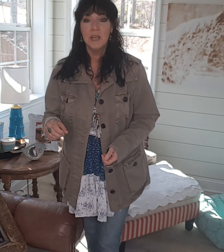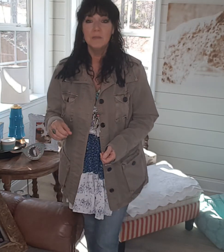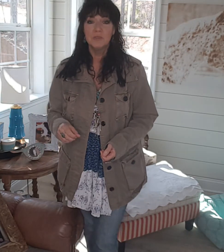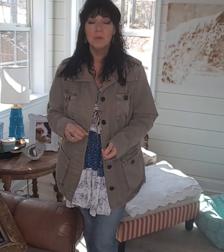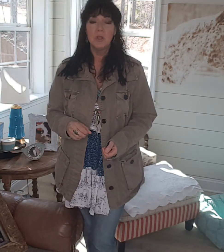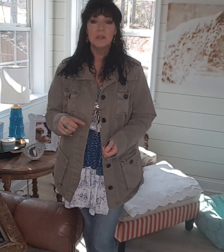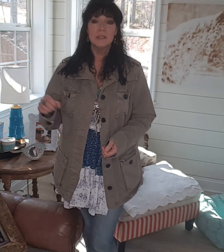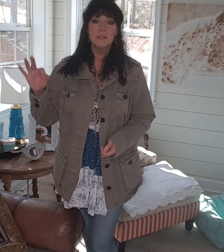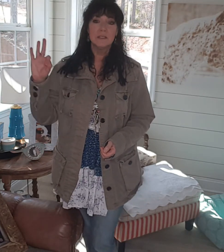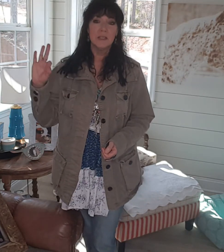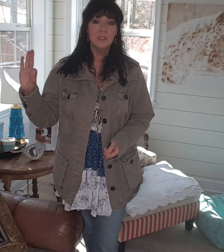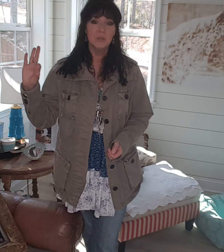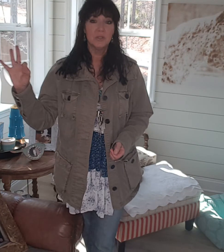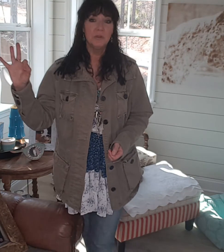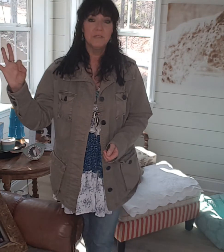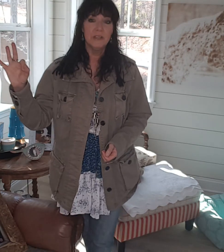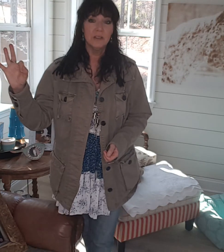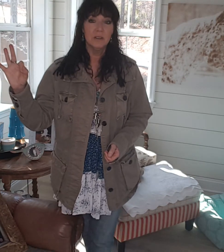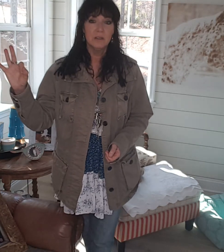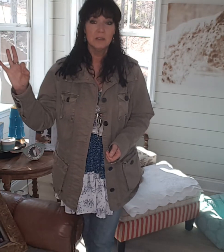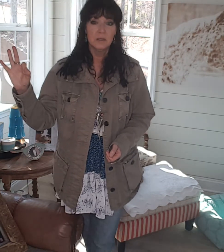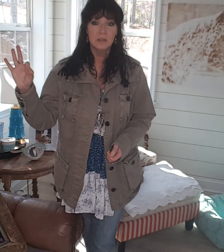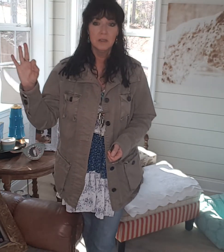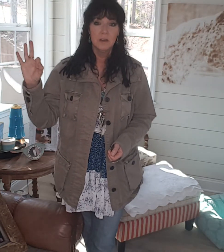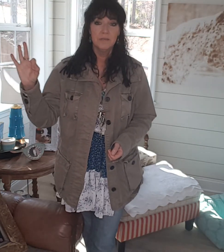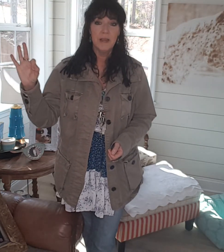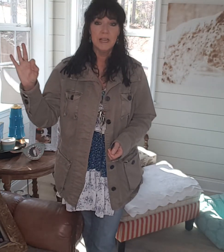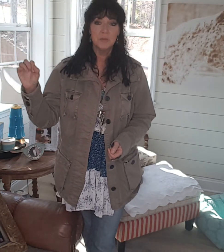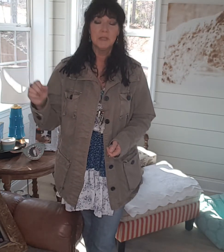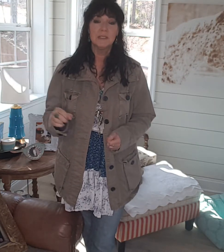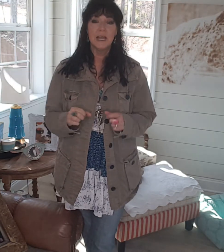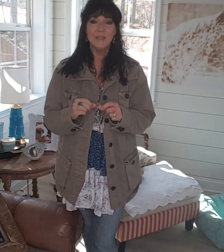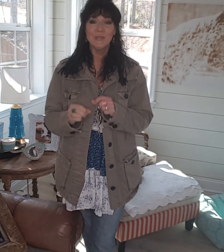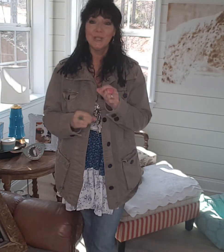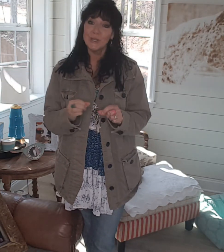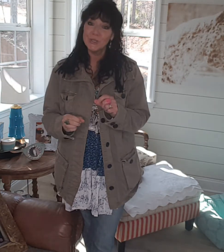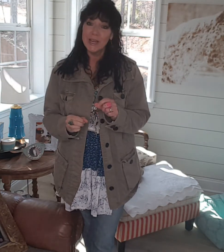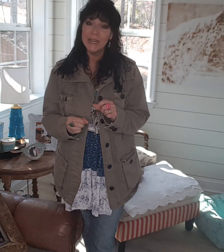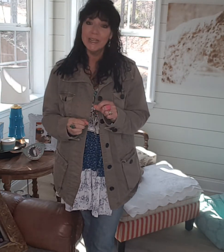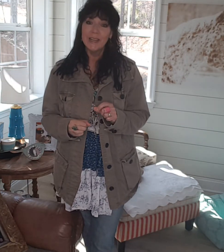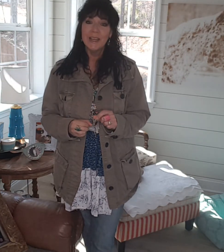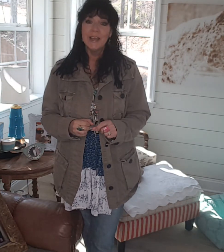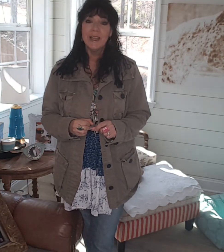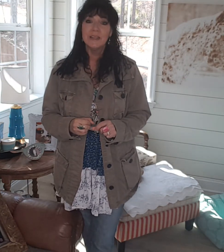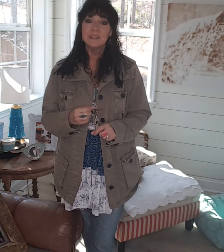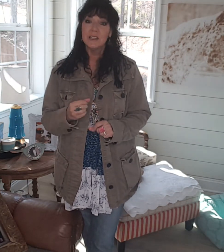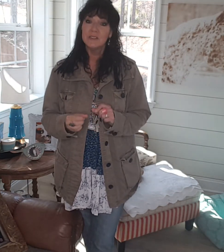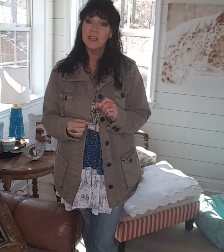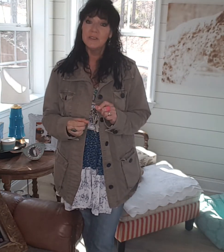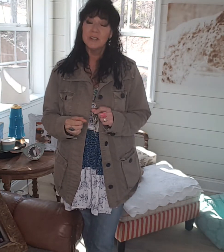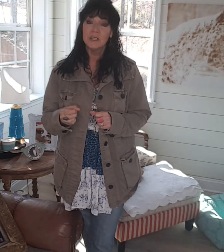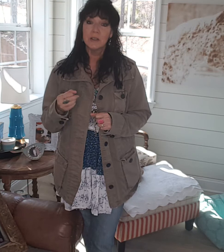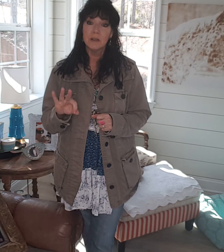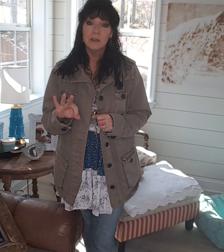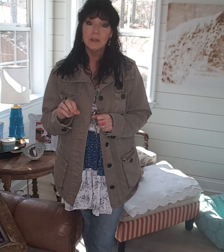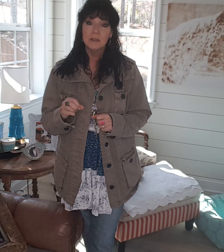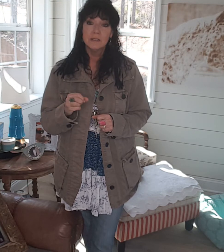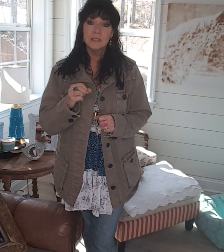Sometimes from long distance I can do a 3-finger flash because I use clicker training, and instead of the sound of a clicker, this is